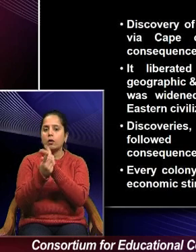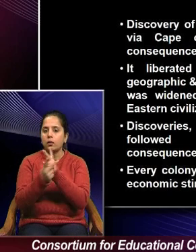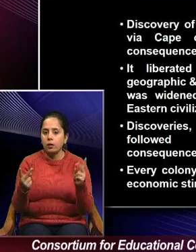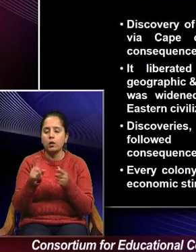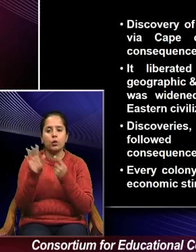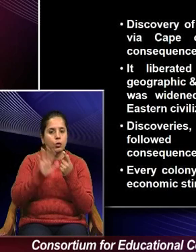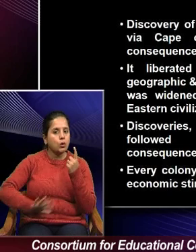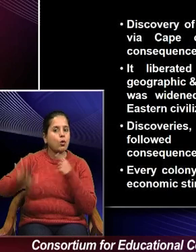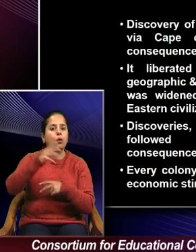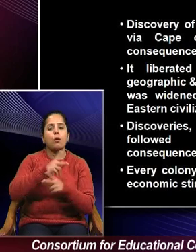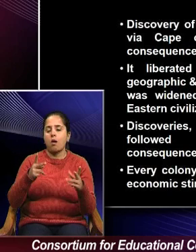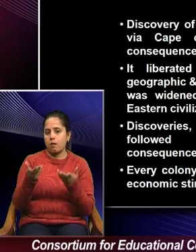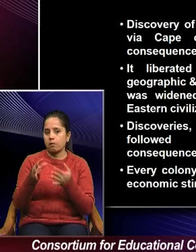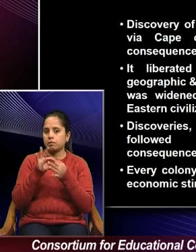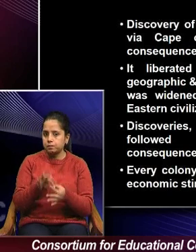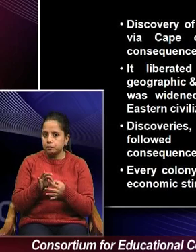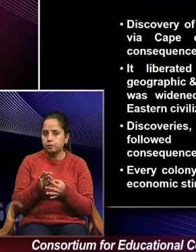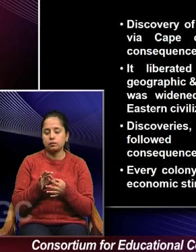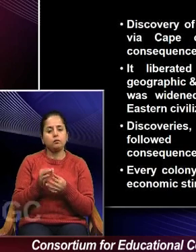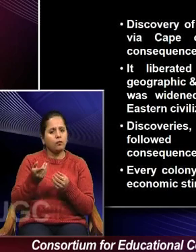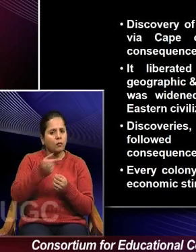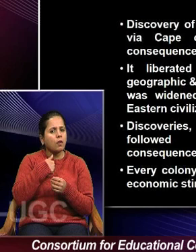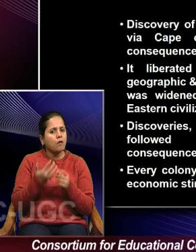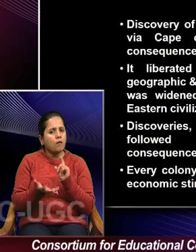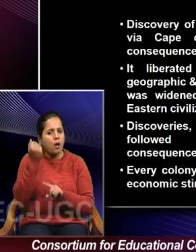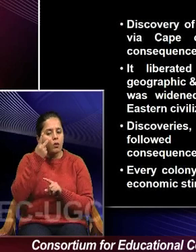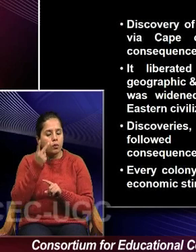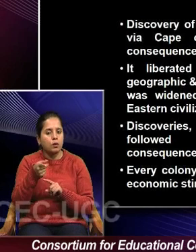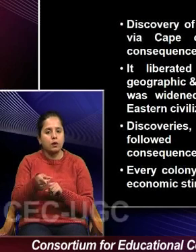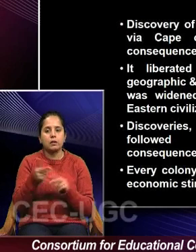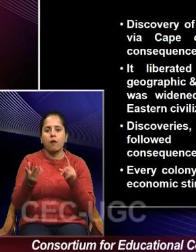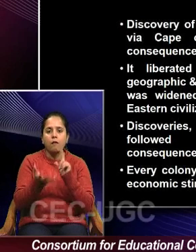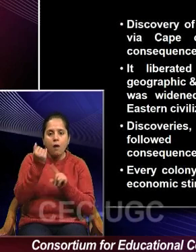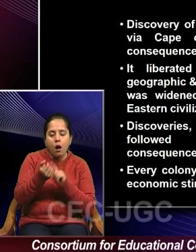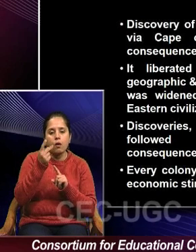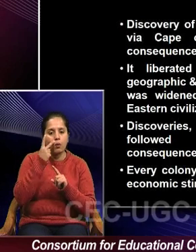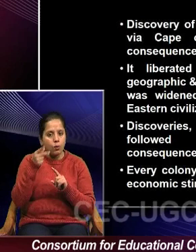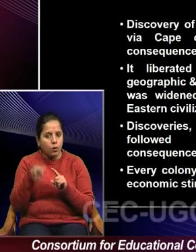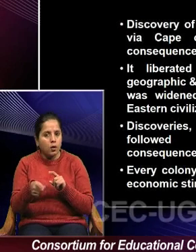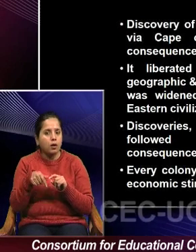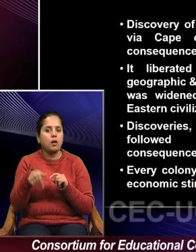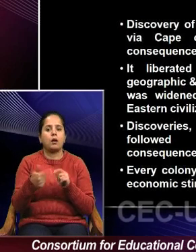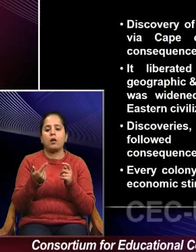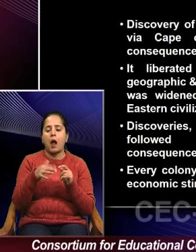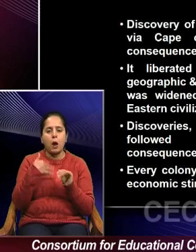in that sense. And we find that these kinds of discoveries, trades and